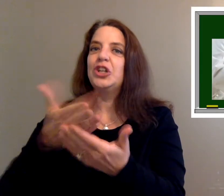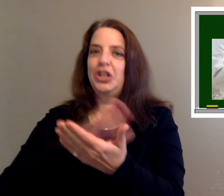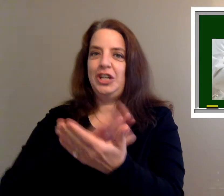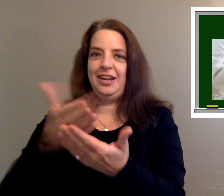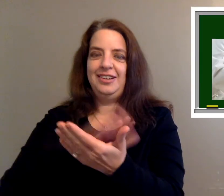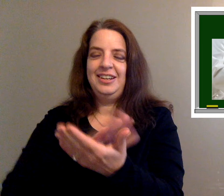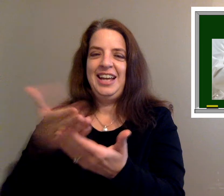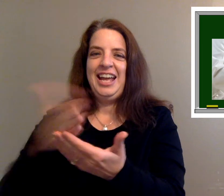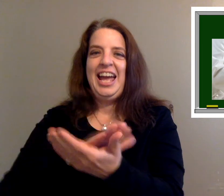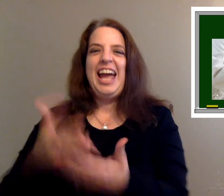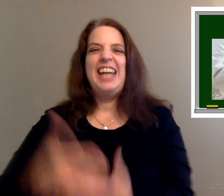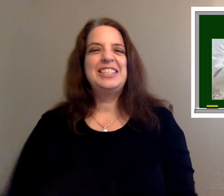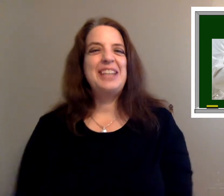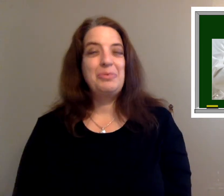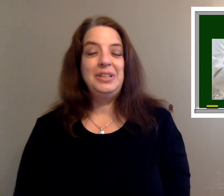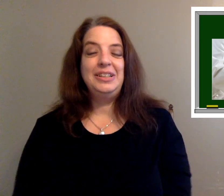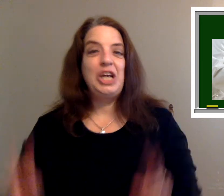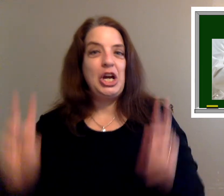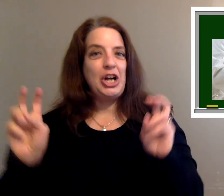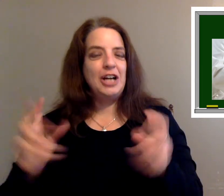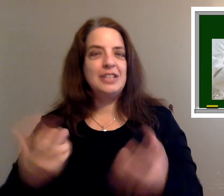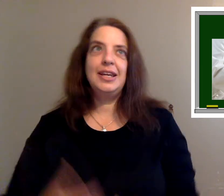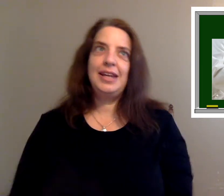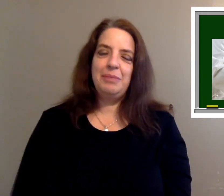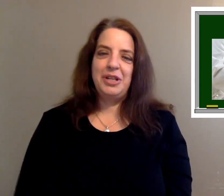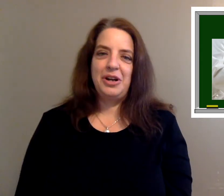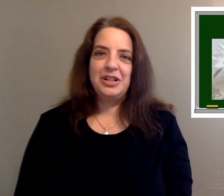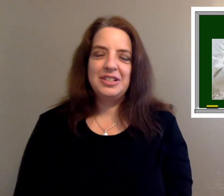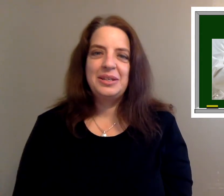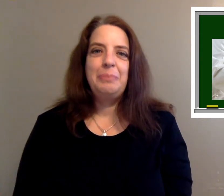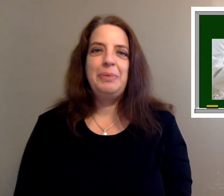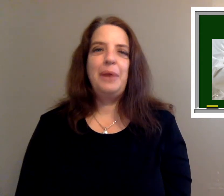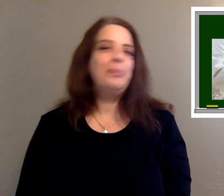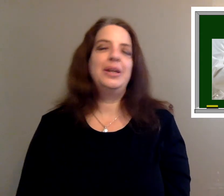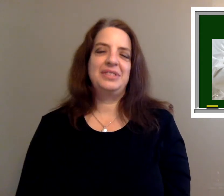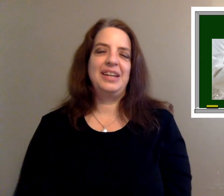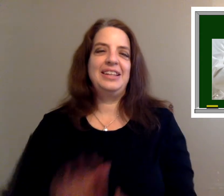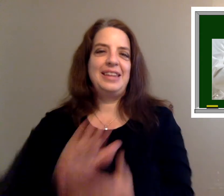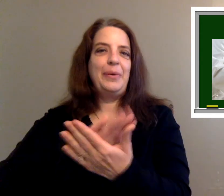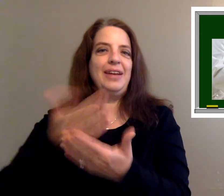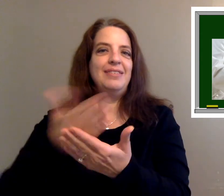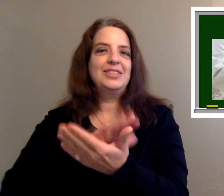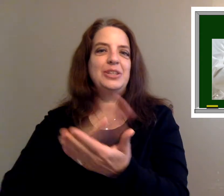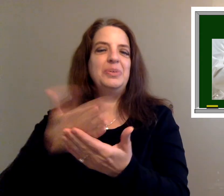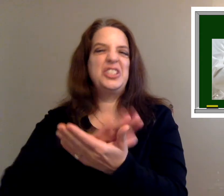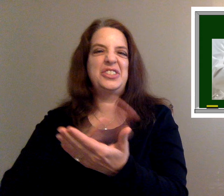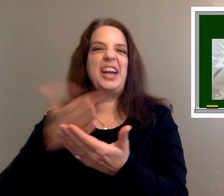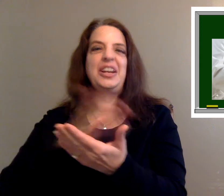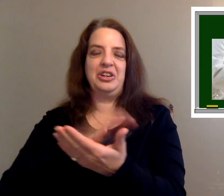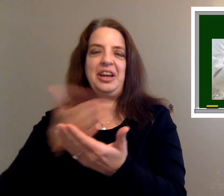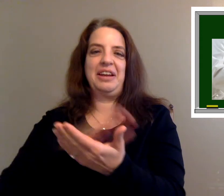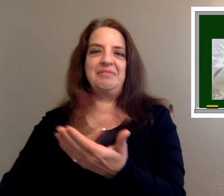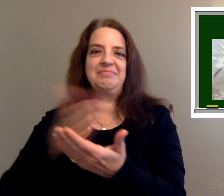cooking. And it's not really an art. It can be an art, but we don't sign it that way. So we just sign cooking.